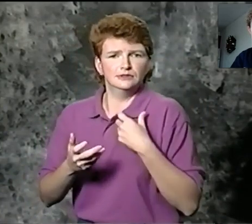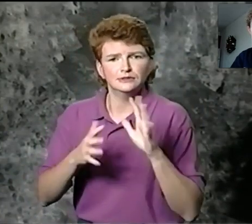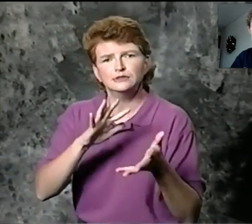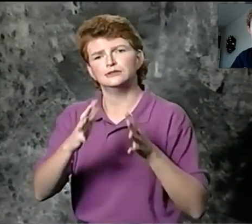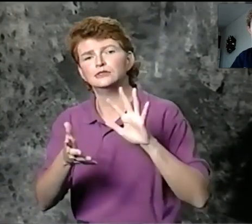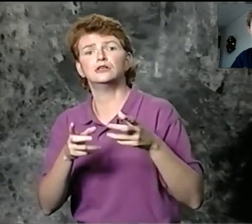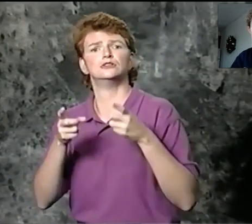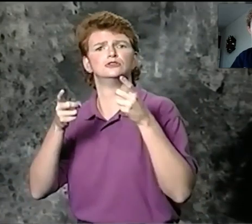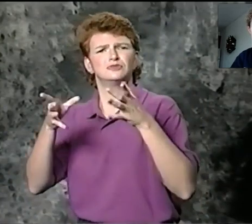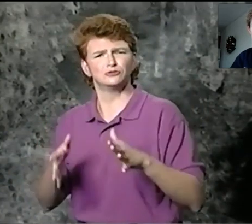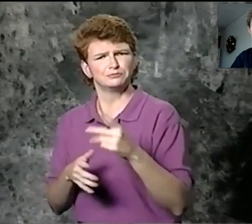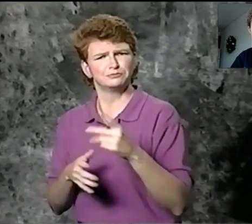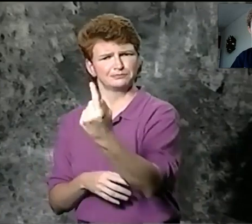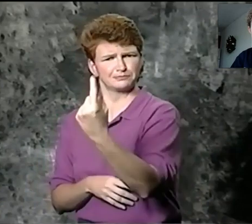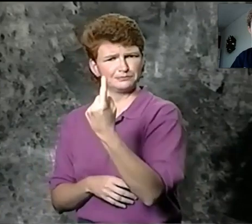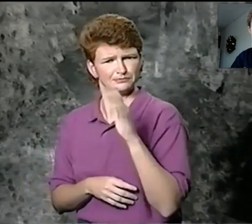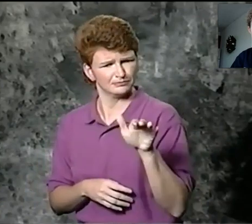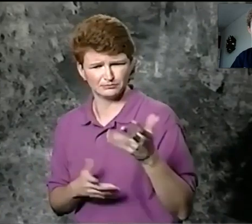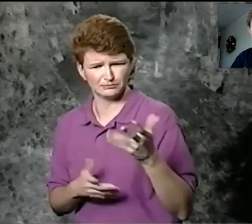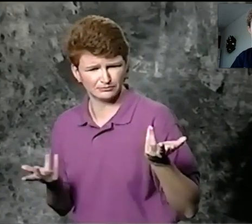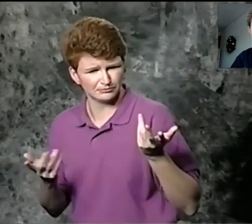It's their idea of a shower.